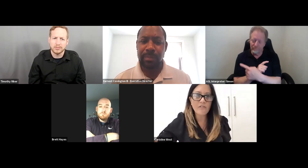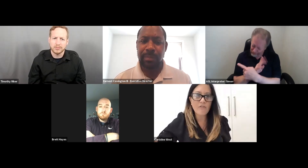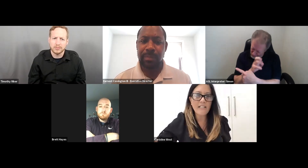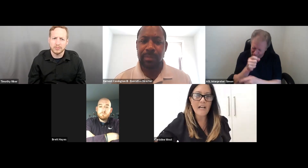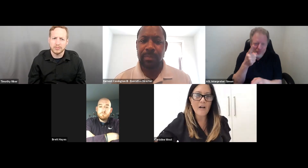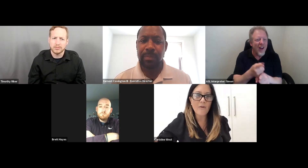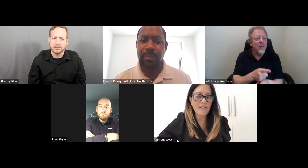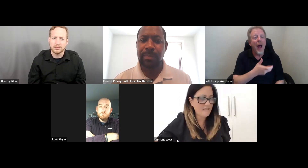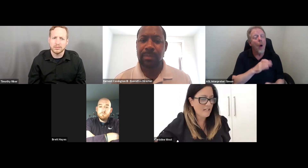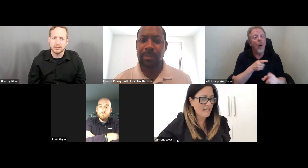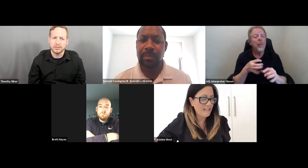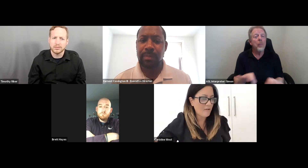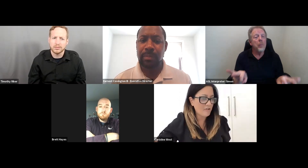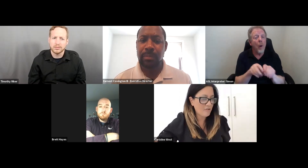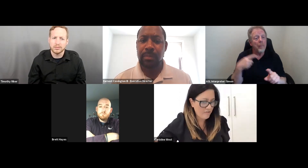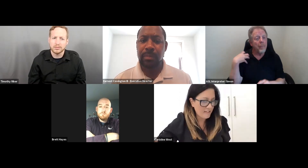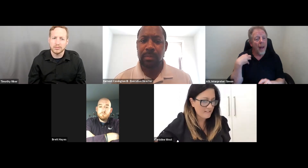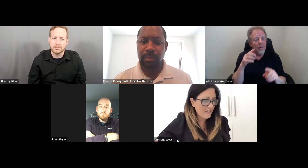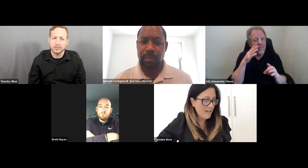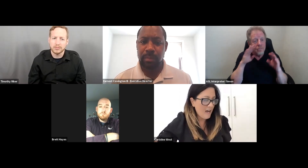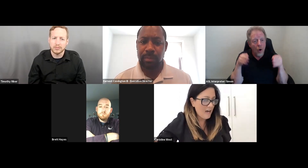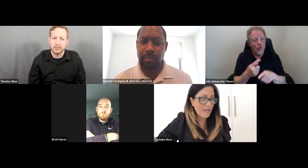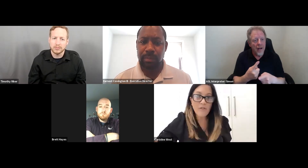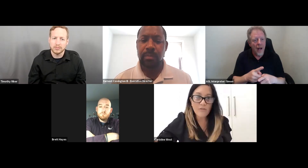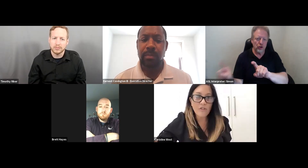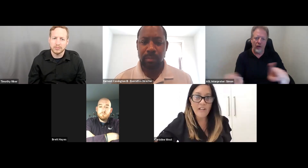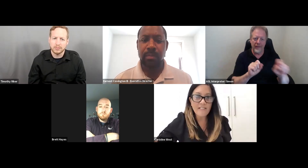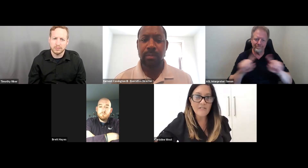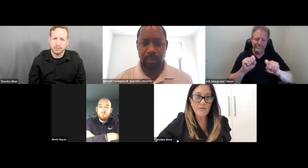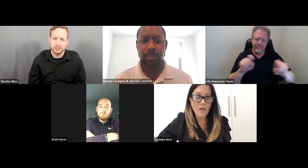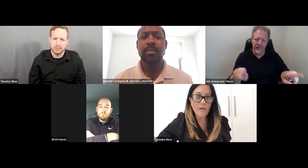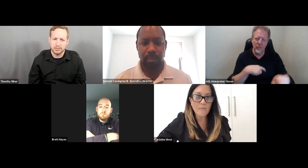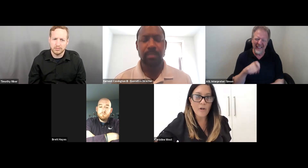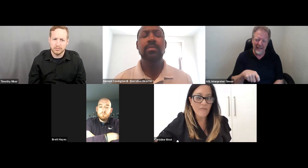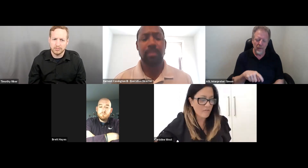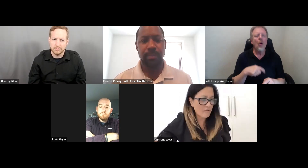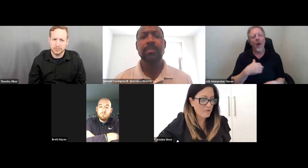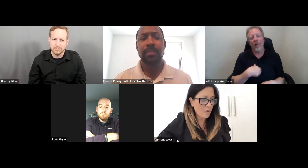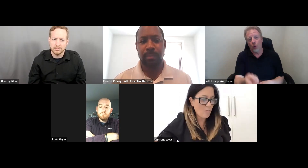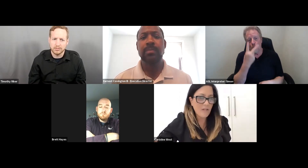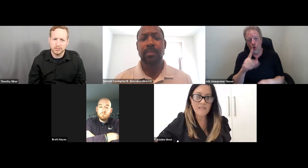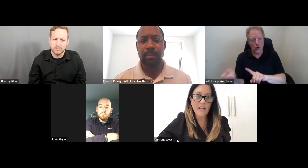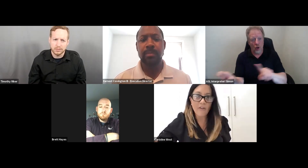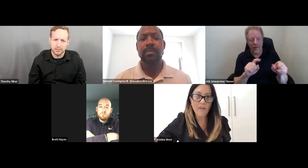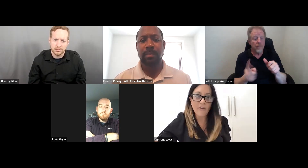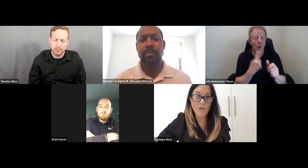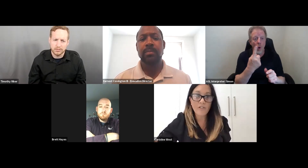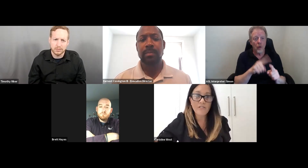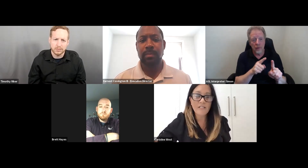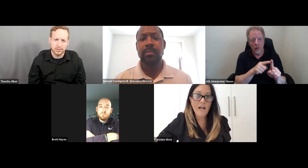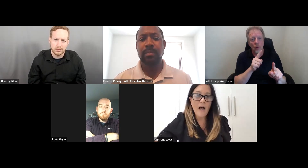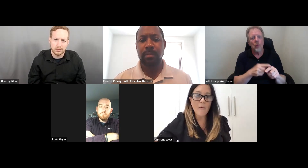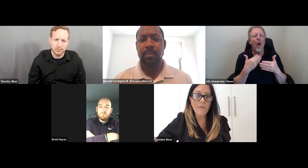Our main focus right now is getting out our surveys. We have 2 surveys, as you know, as a part of our first goal. One is to